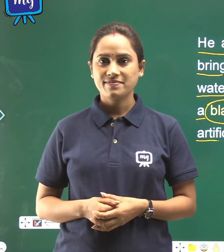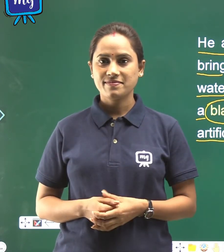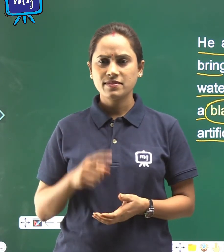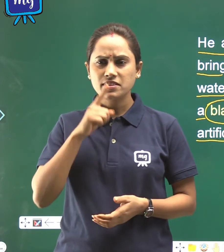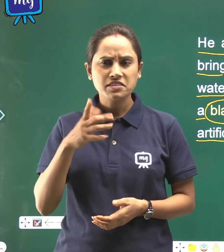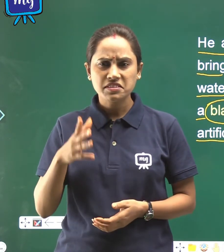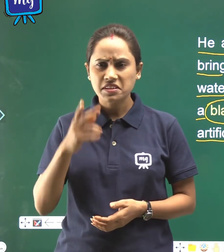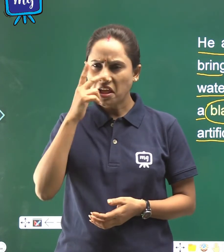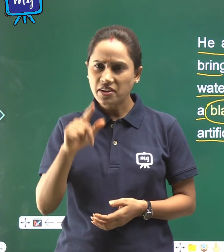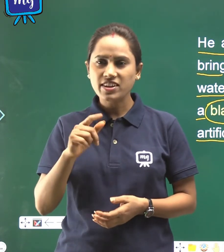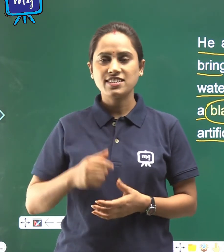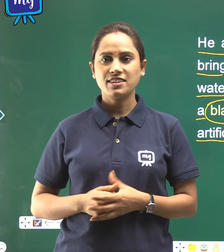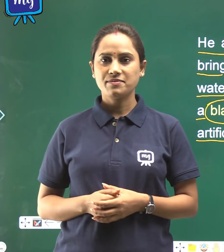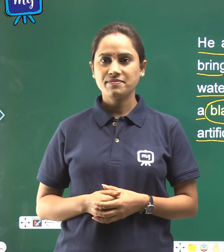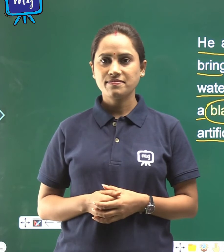artificial